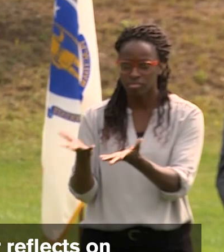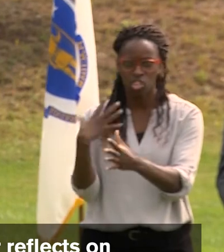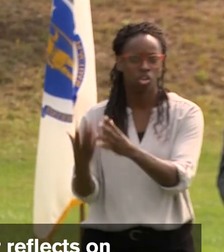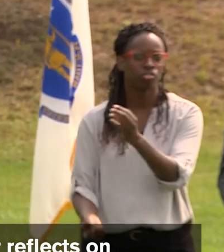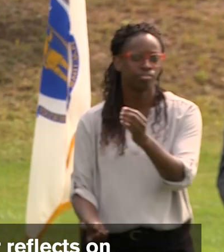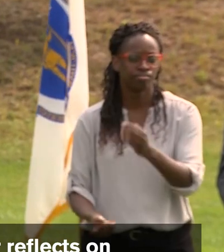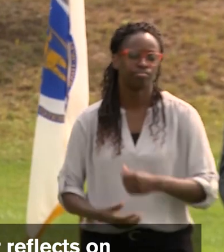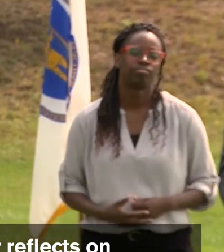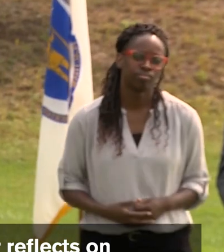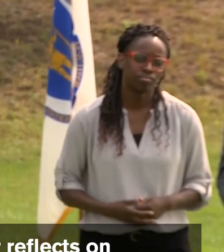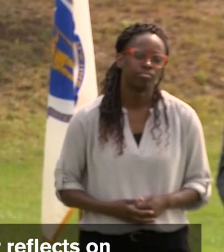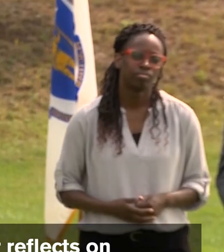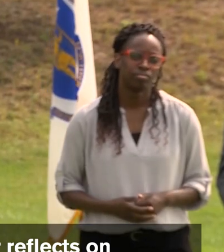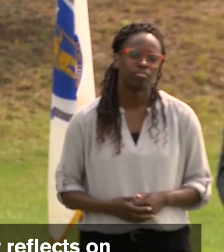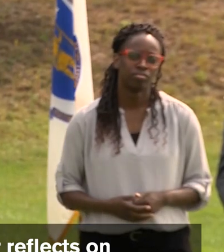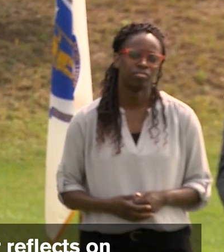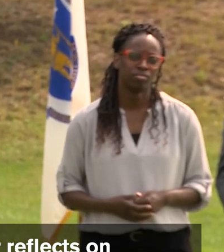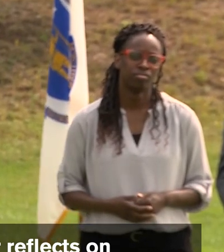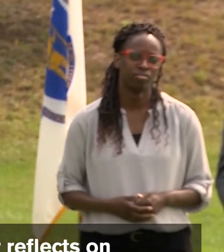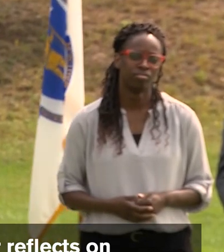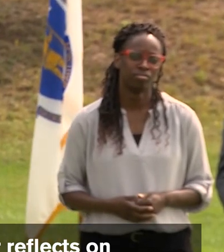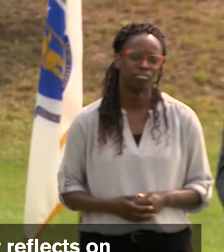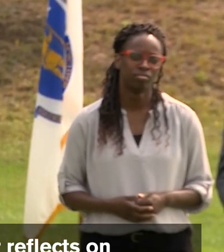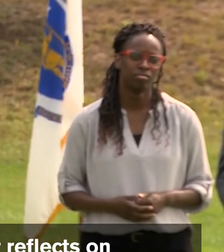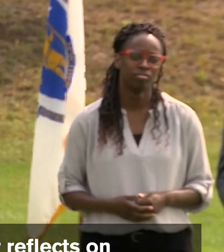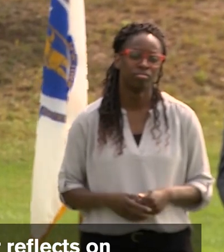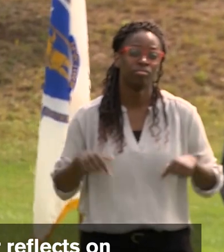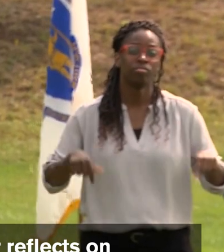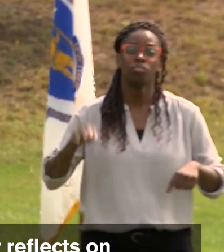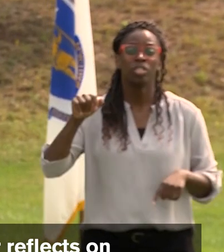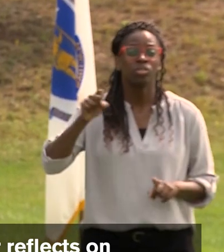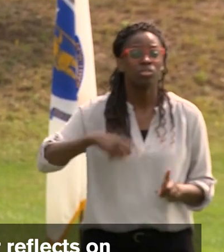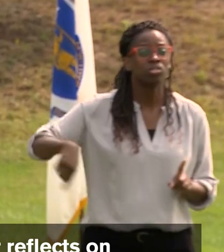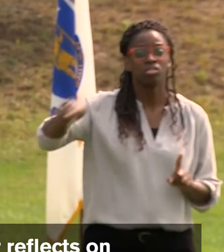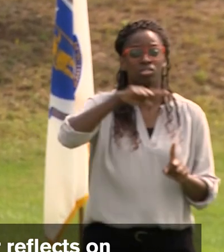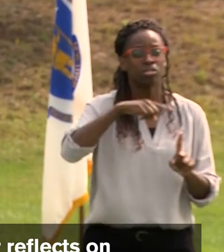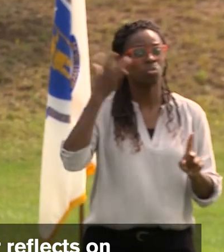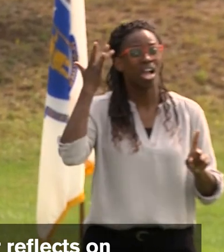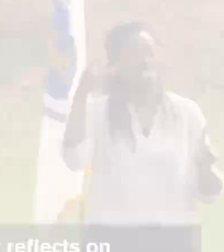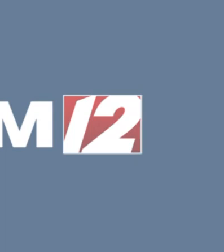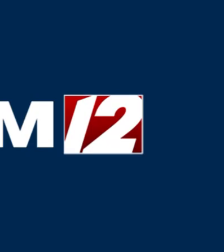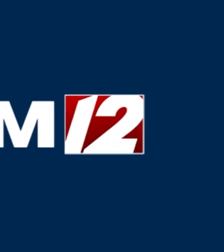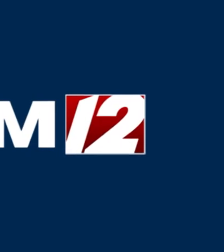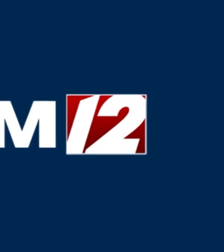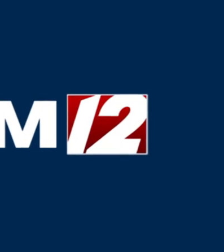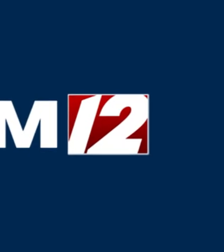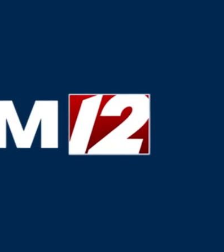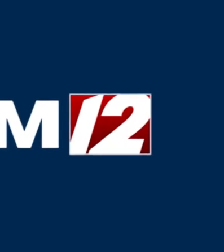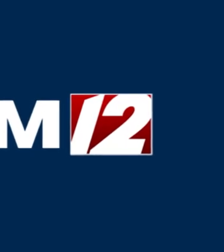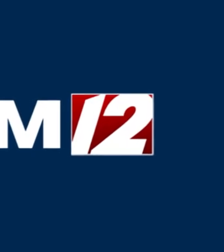And we here in Massachusetts are so much better for his presence and his work, but boy, is he going to be missed.